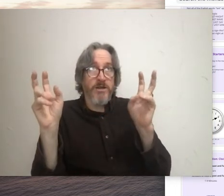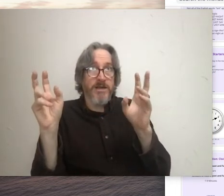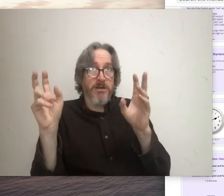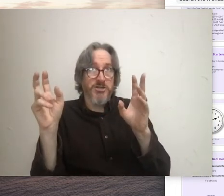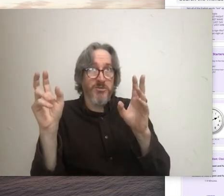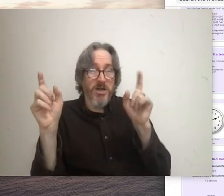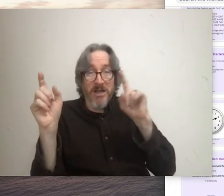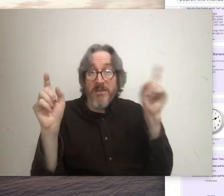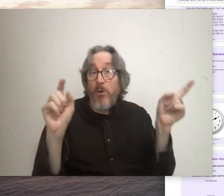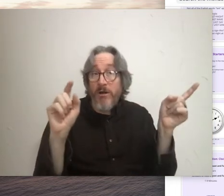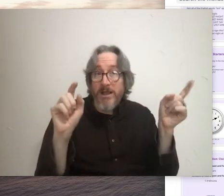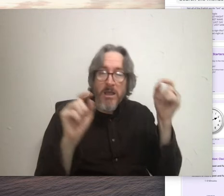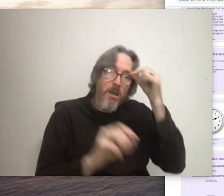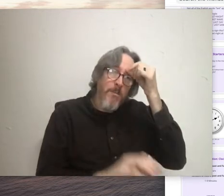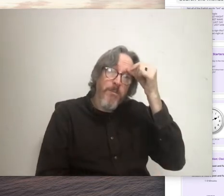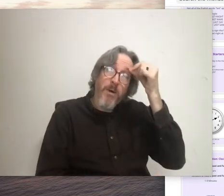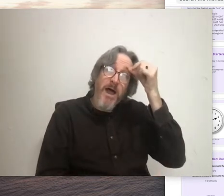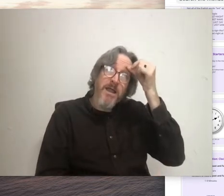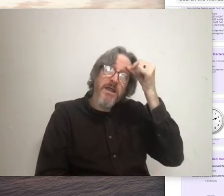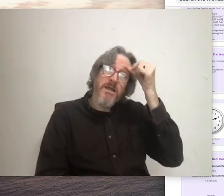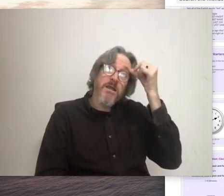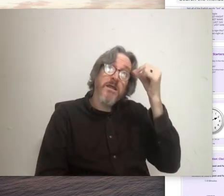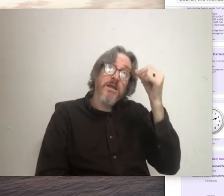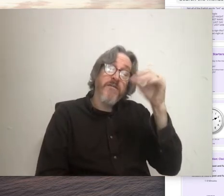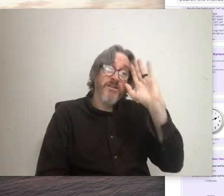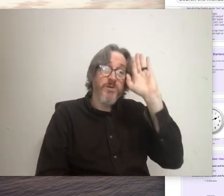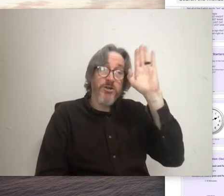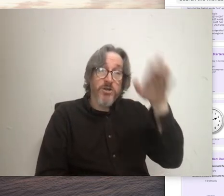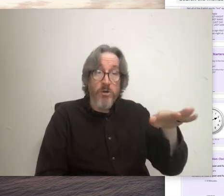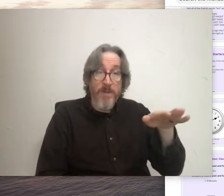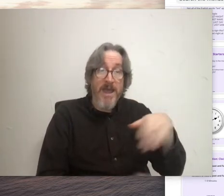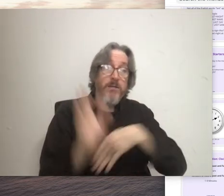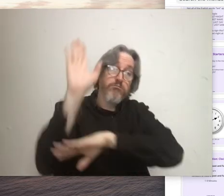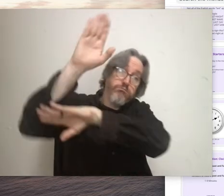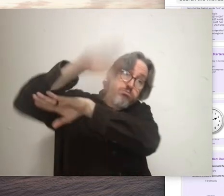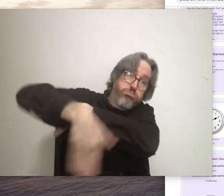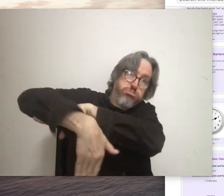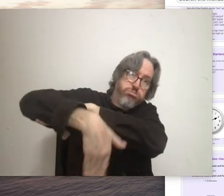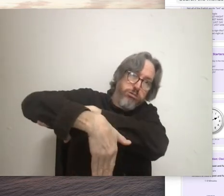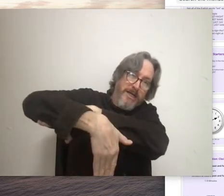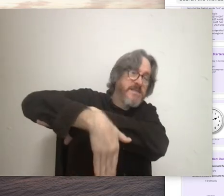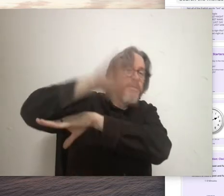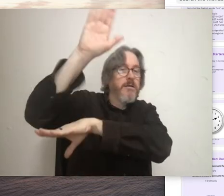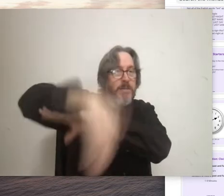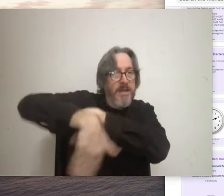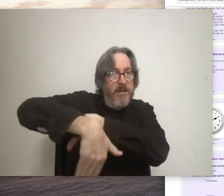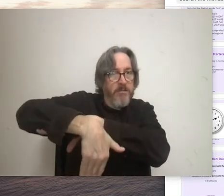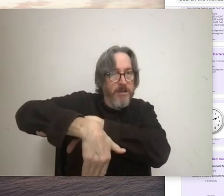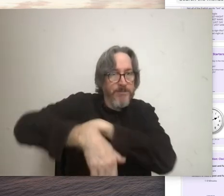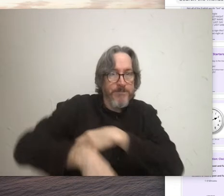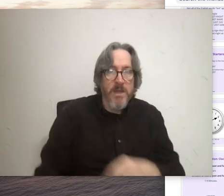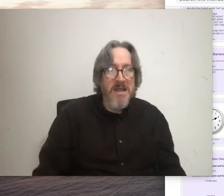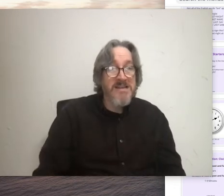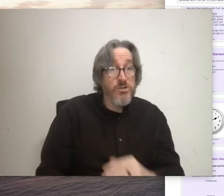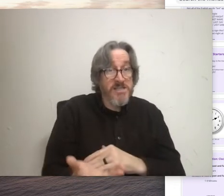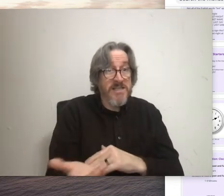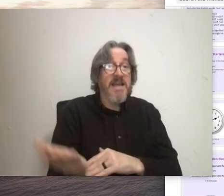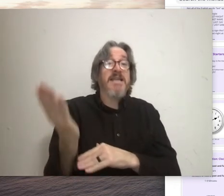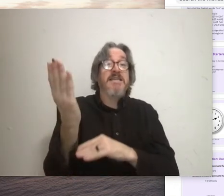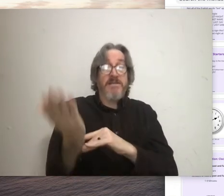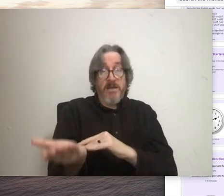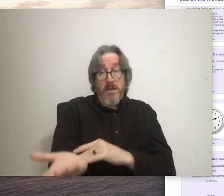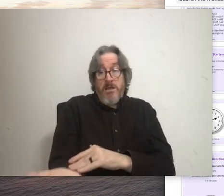according to hearing culture, 1 o'clock in the morning. But if it's when you're going to bed, it's midnight, right? So